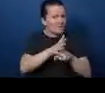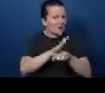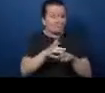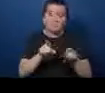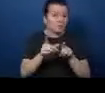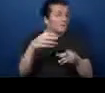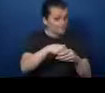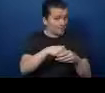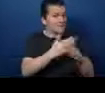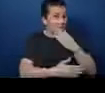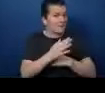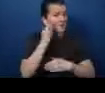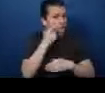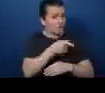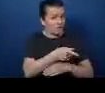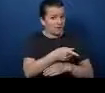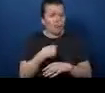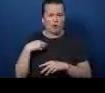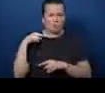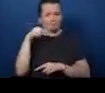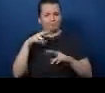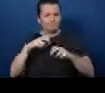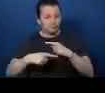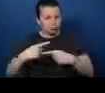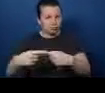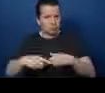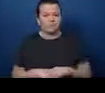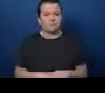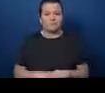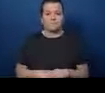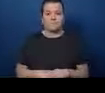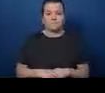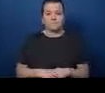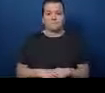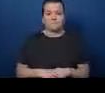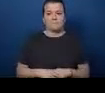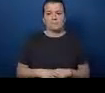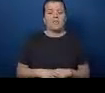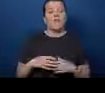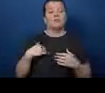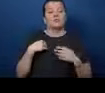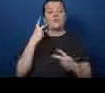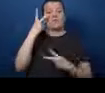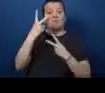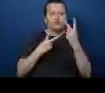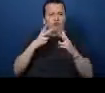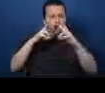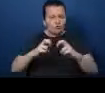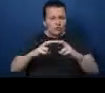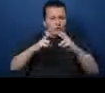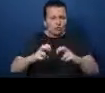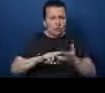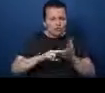she has particular expertise in the use of visual participatory research methods. So